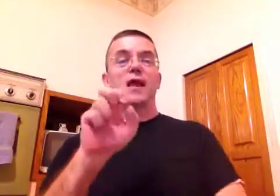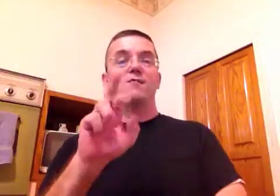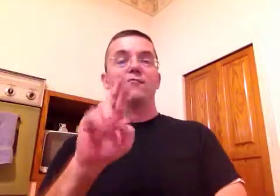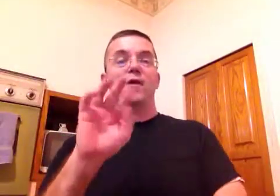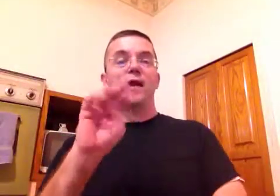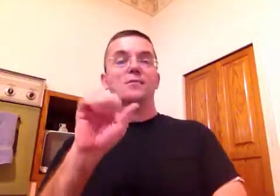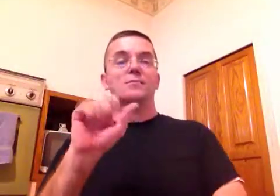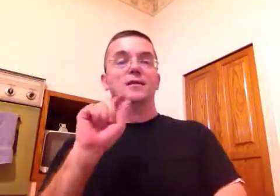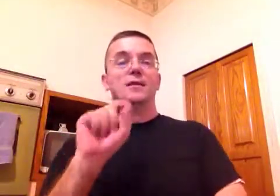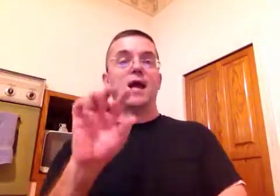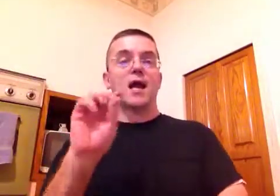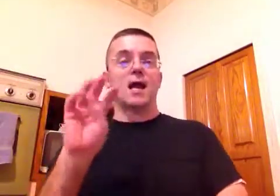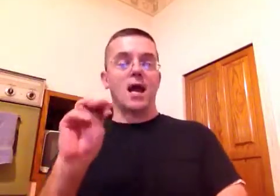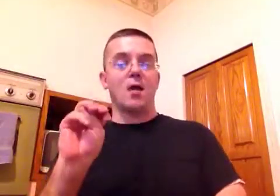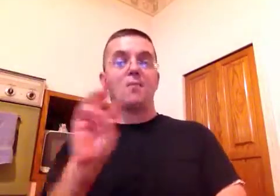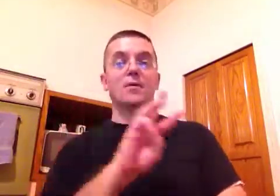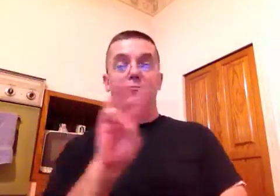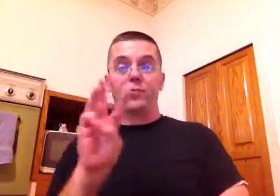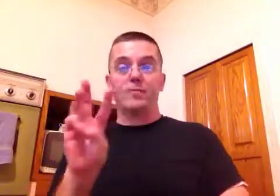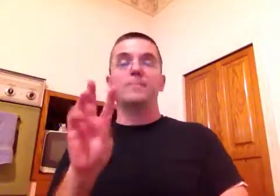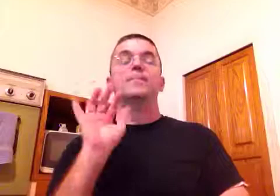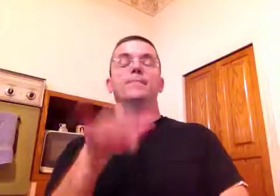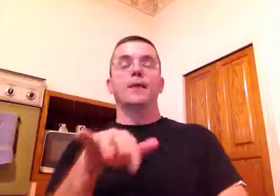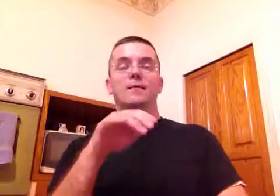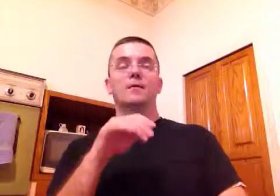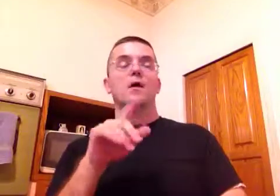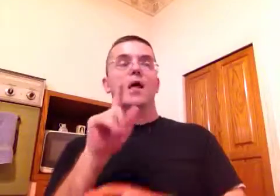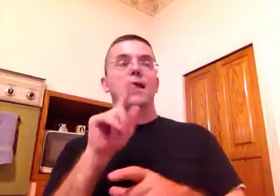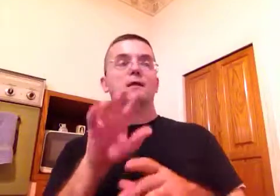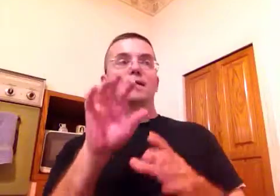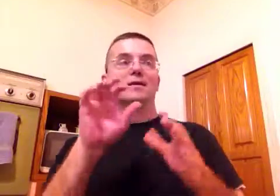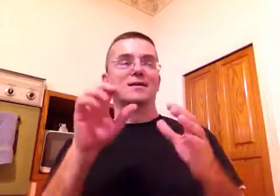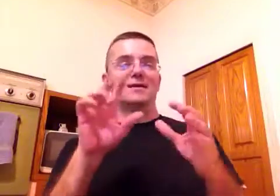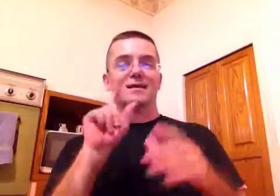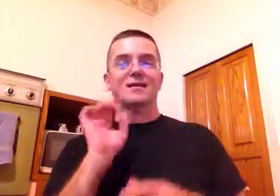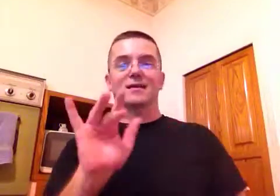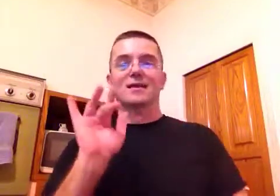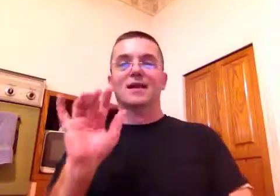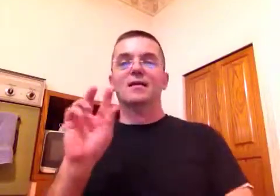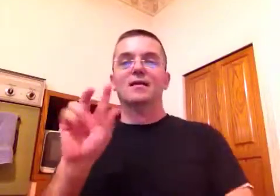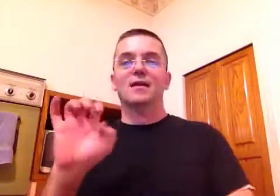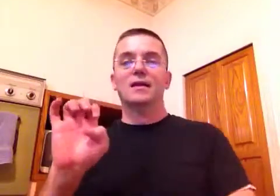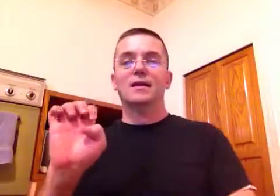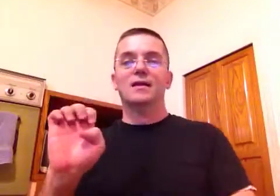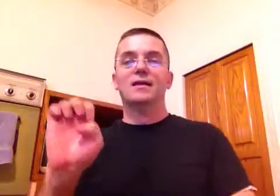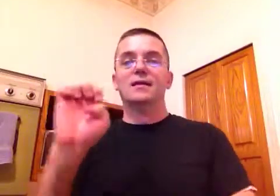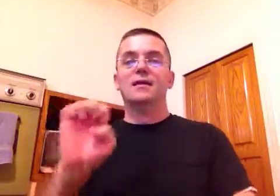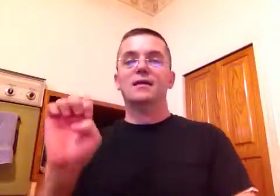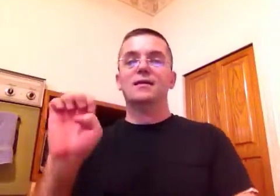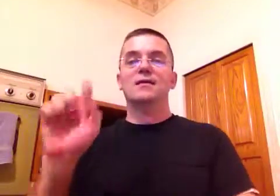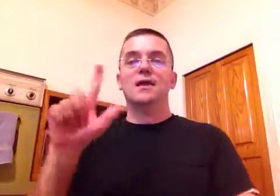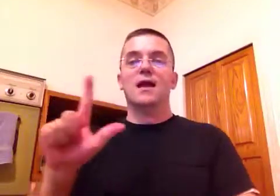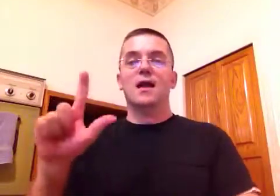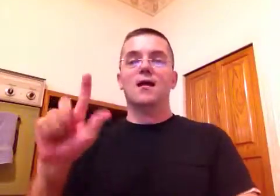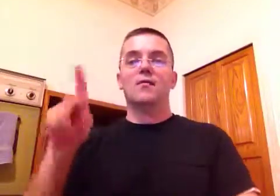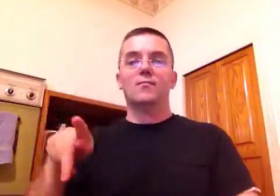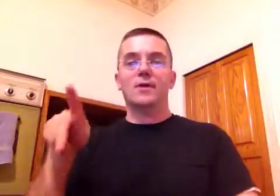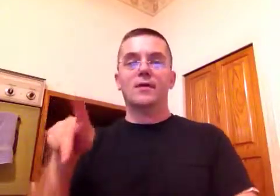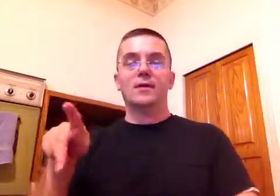endorsed local provider, and sit down with a person we recommend for mutual funds in that area. If you're not comfortable with it, don't buy it. If you don't